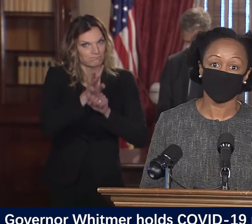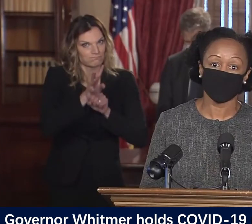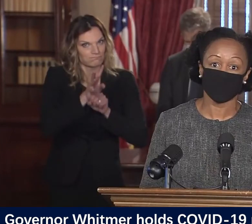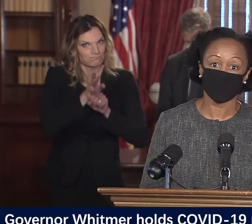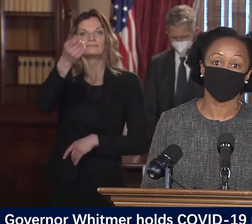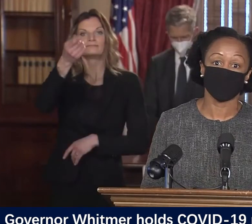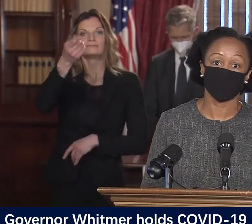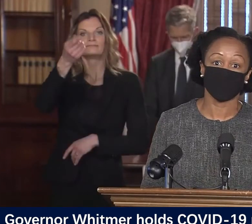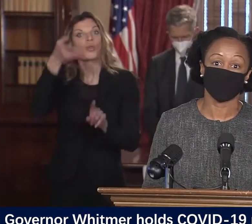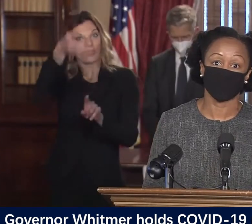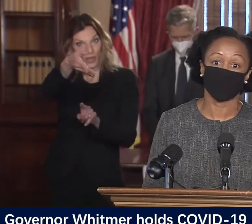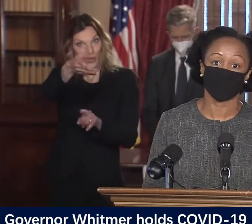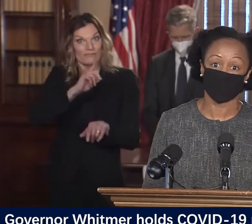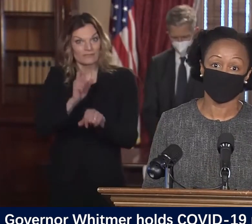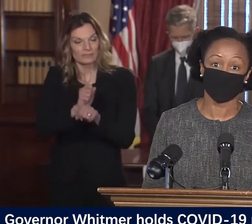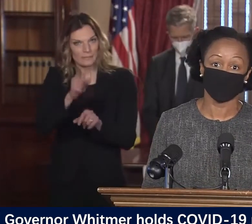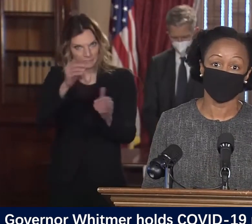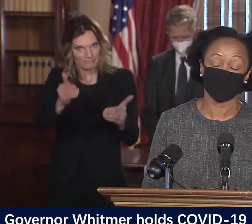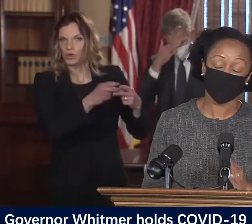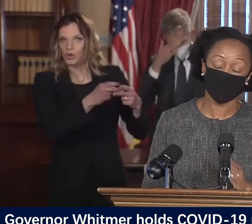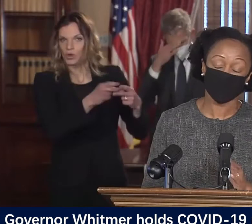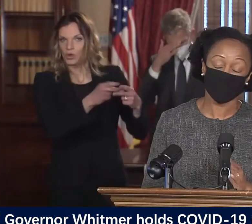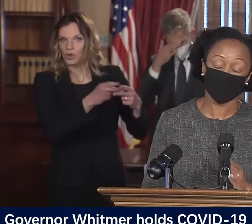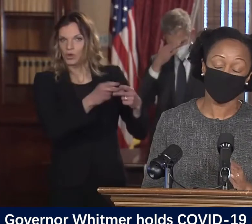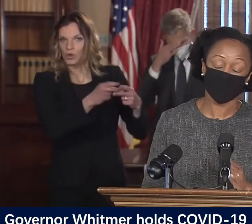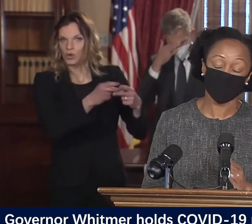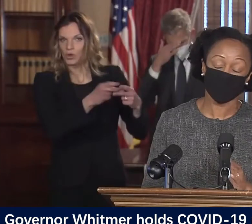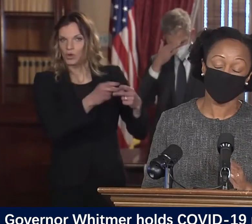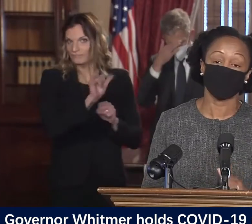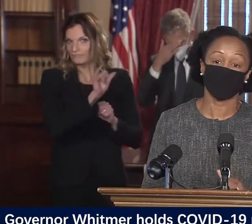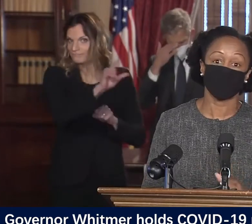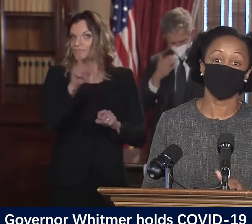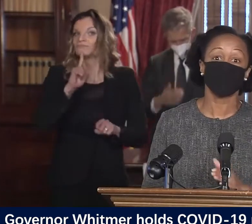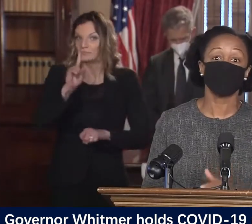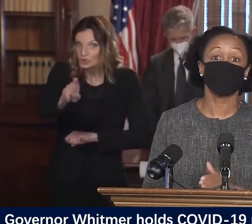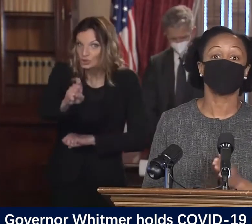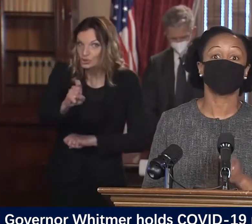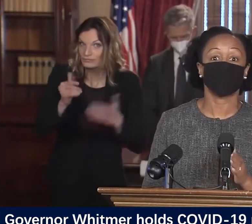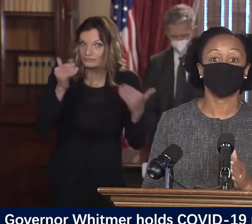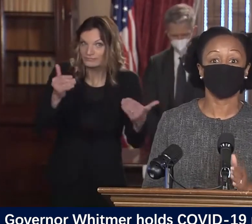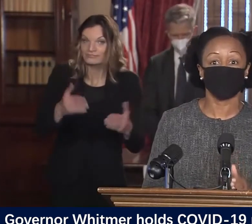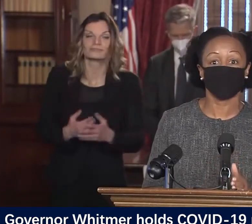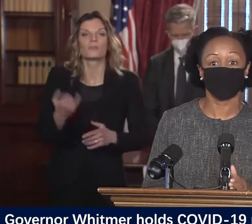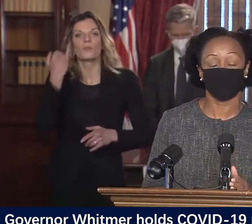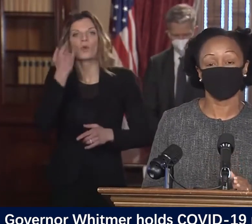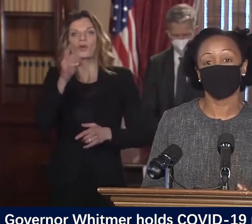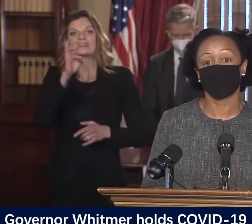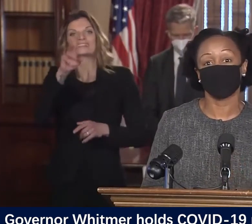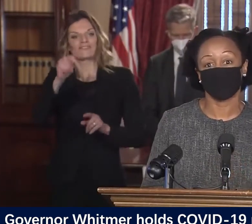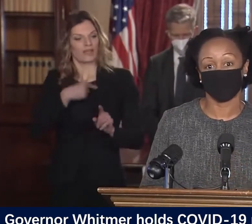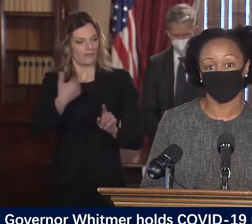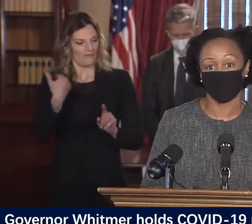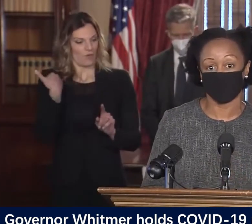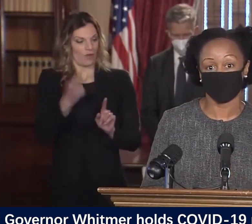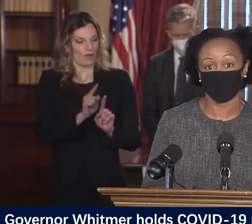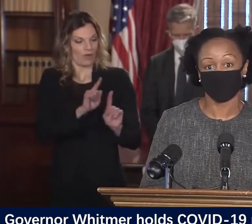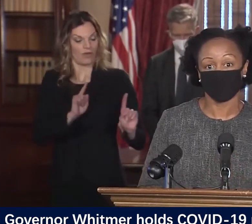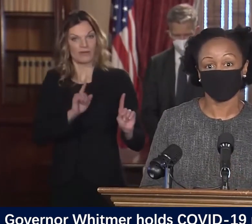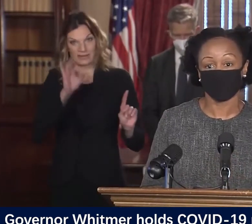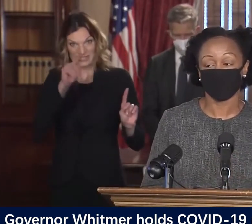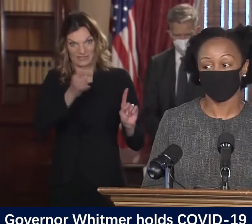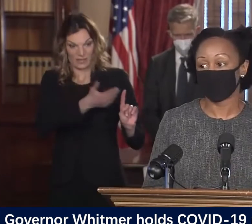days after their last contact with him, particularly people who were within 6 feet of Mr.